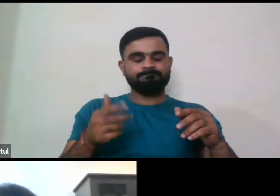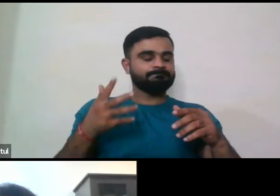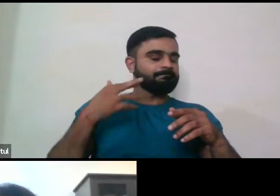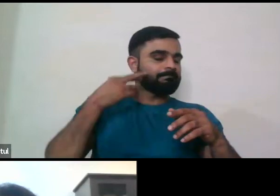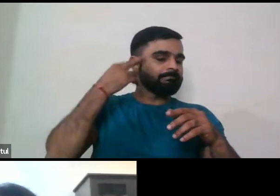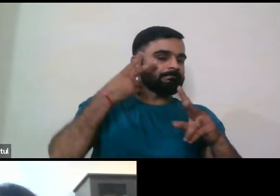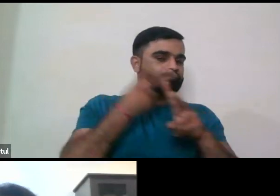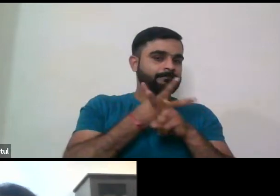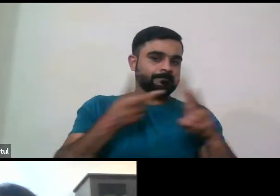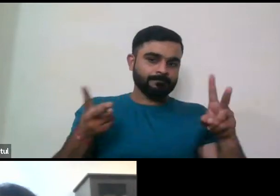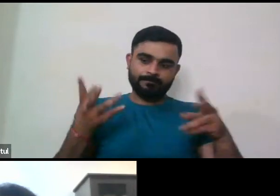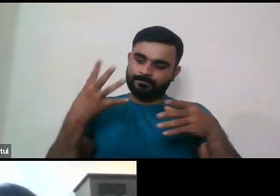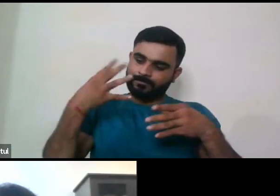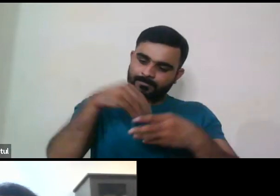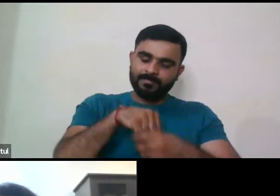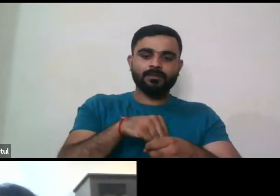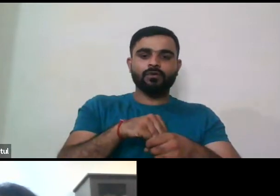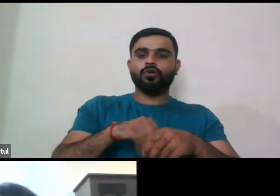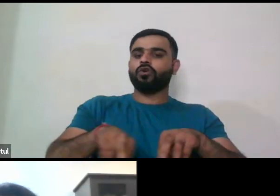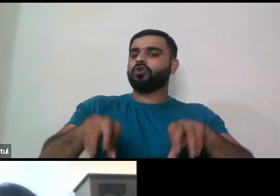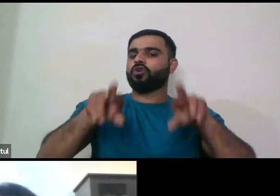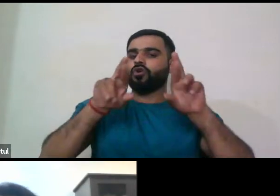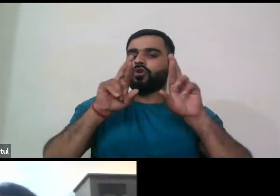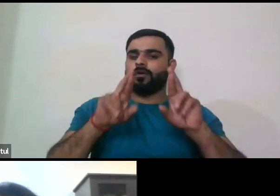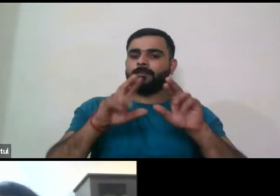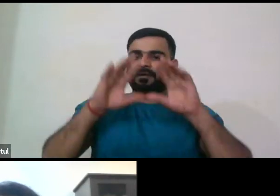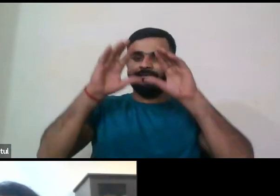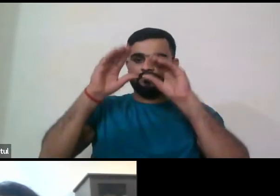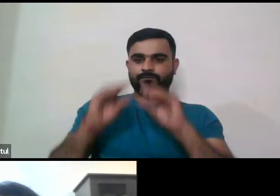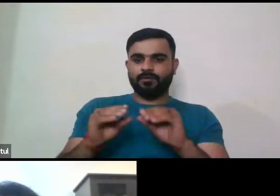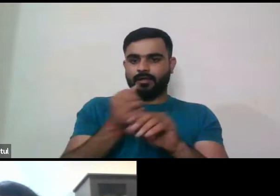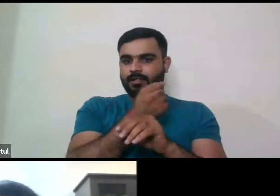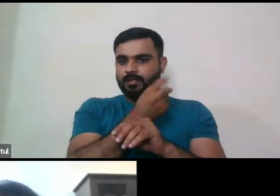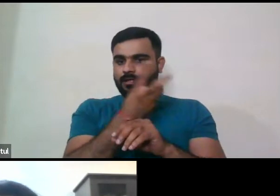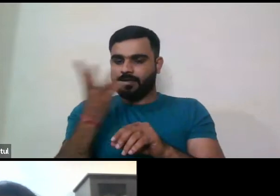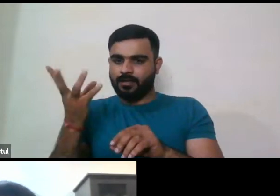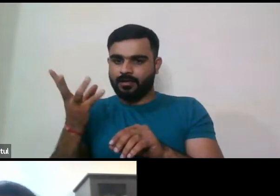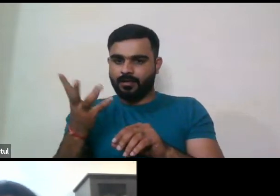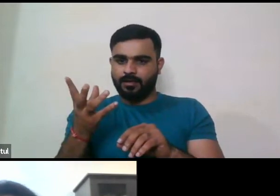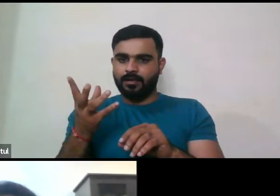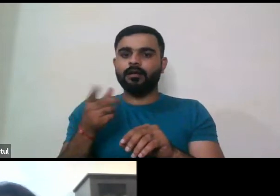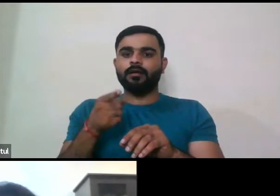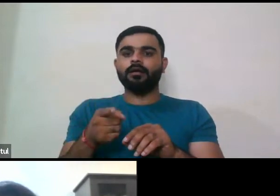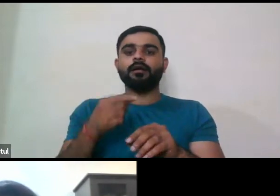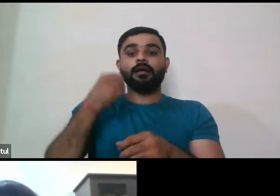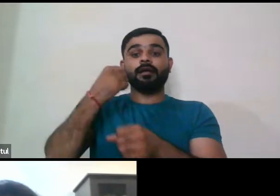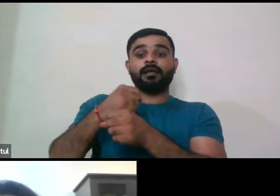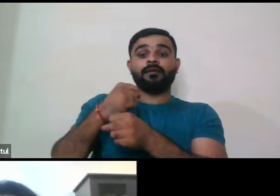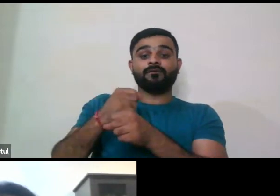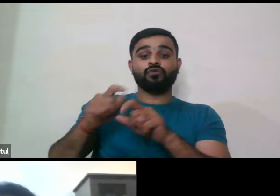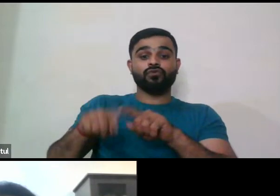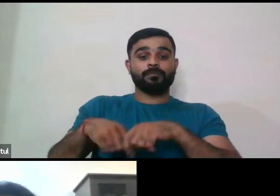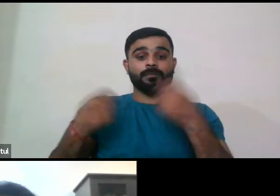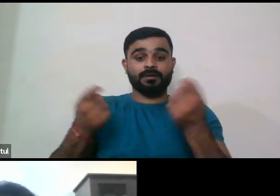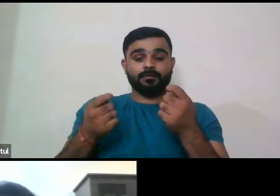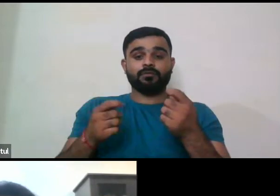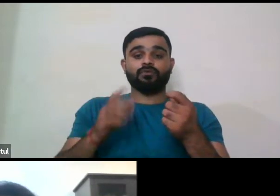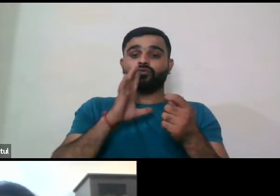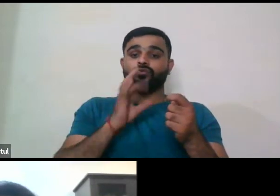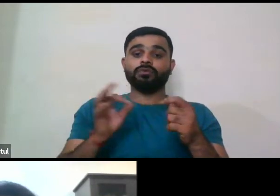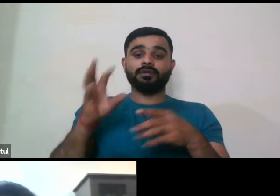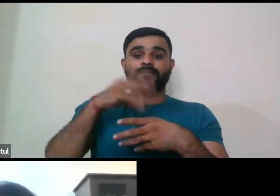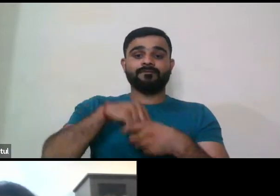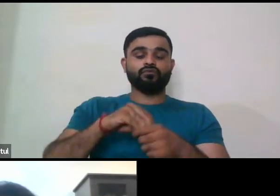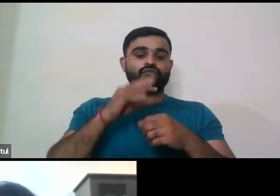reasons is taken away, will hopefully reduce the number of cases that the appeals that the government is bringing. Obviously has all